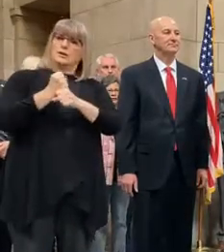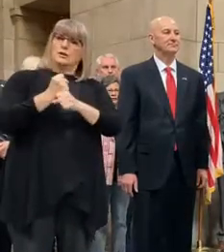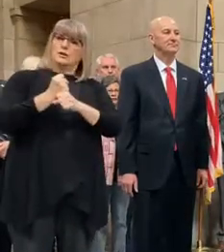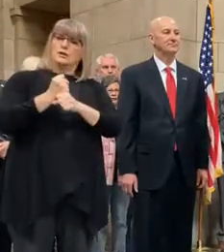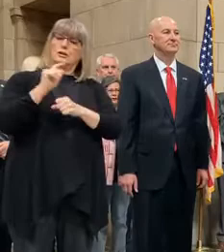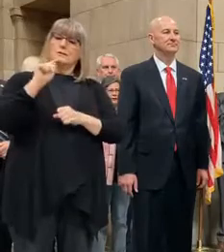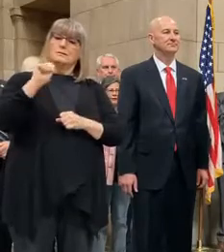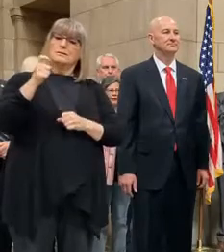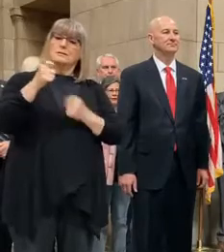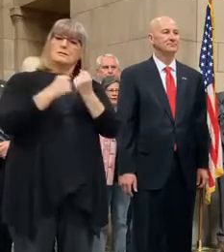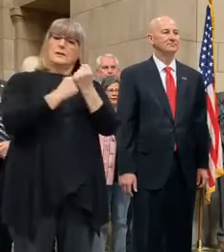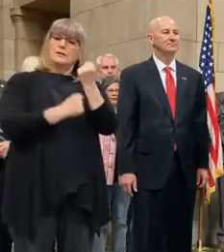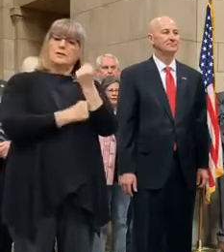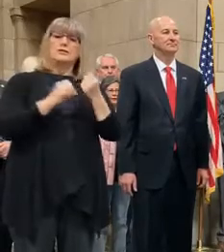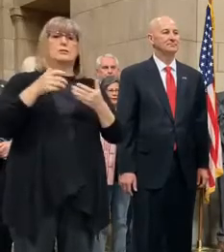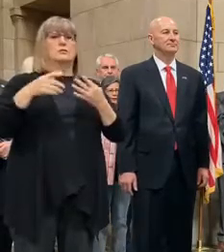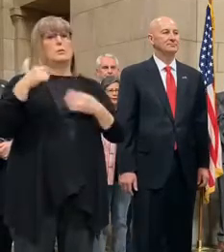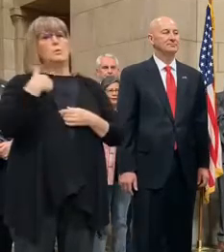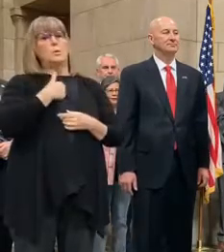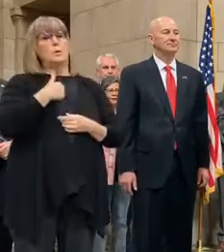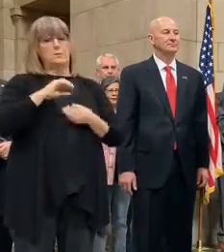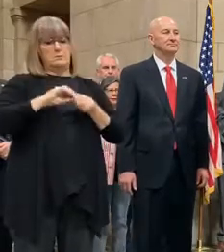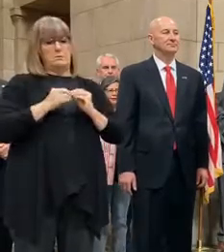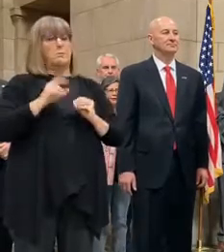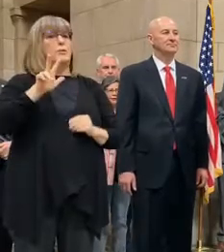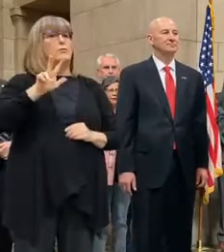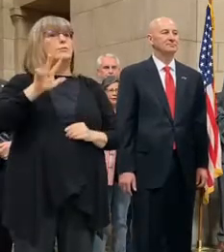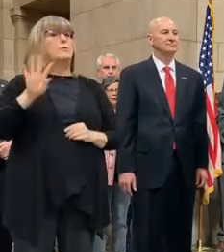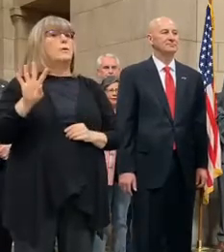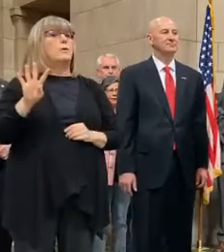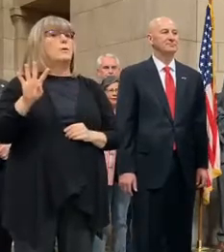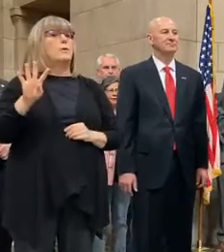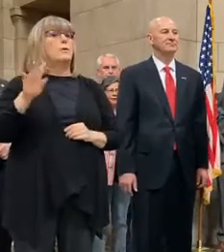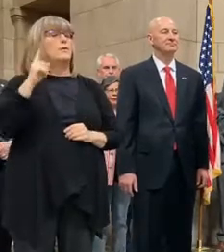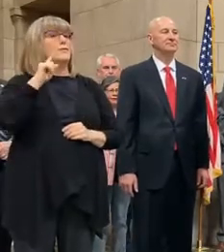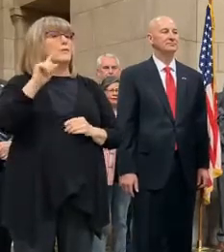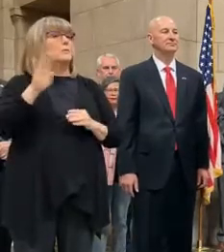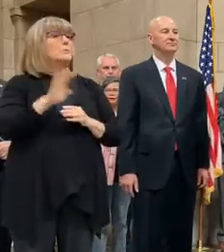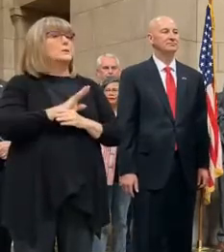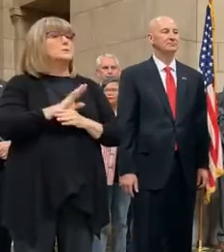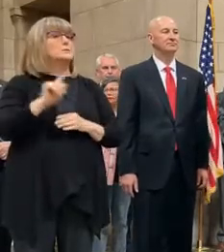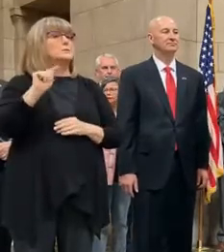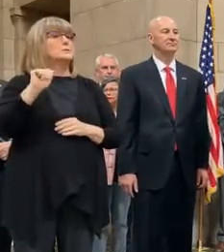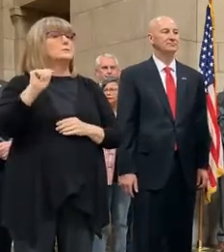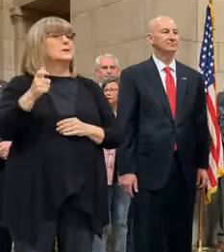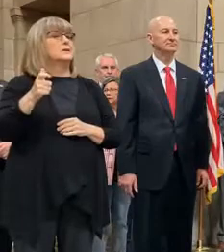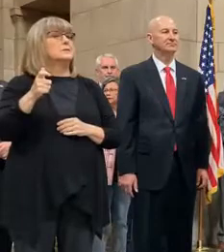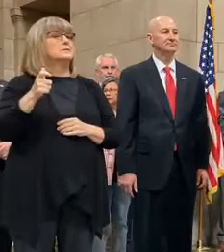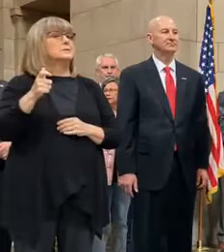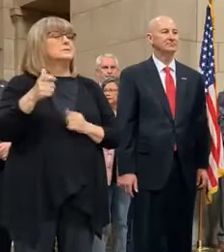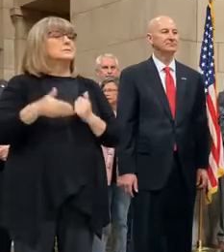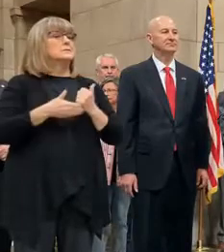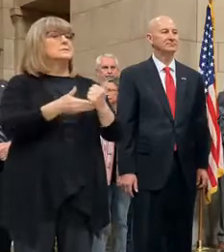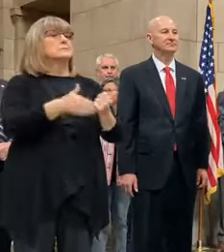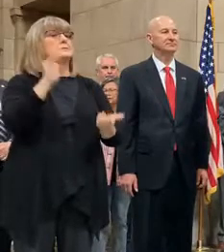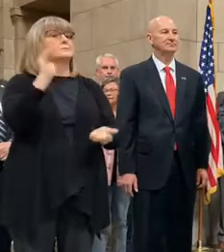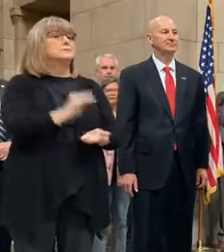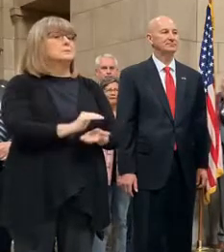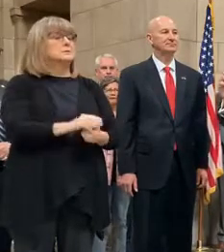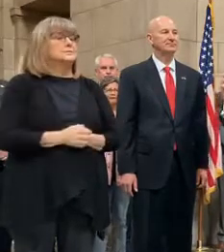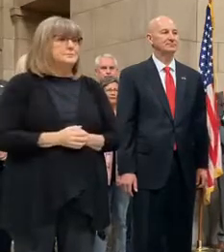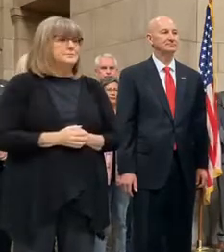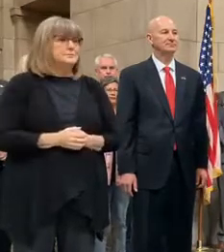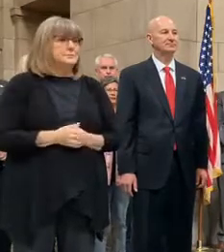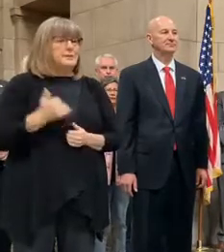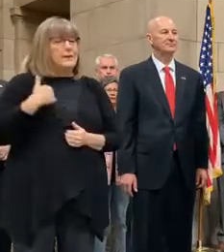us #34 in terms of business tax climate going into this year. Now, I